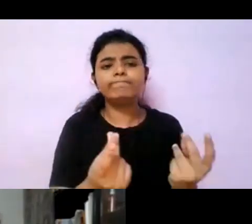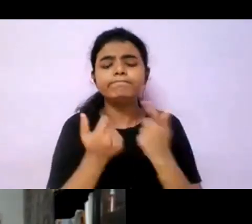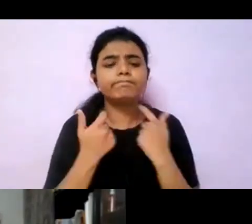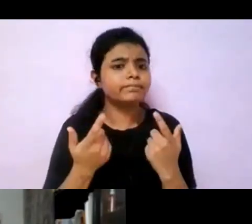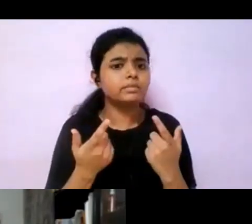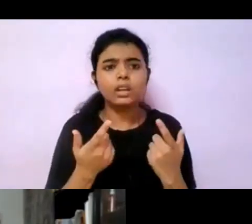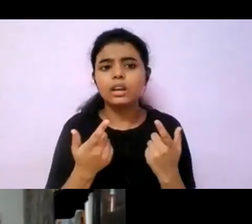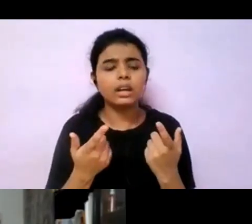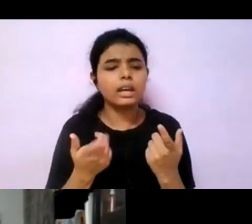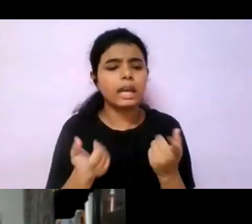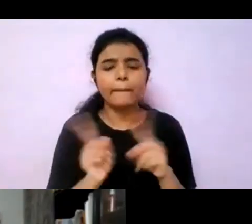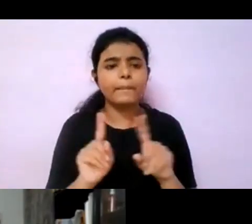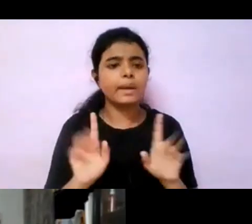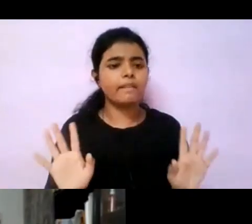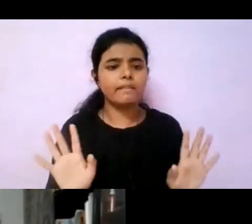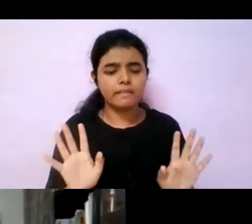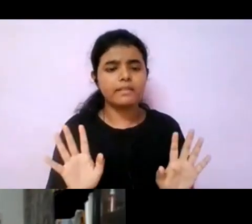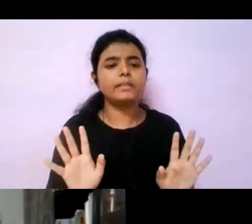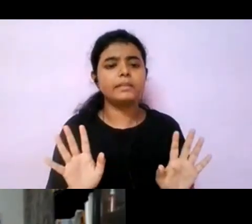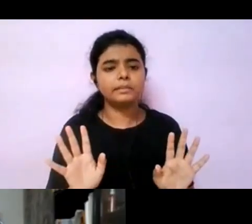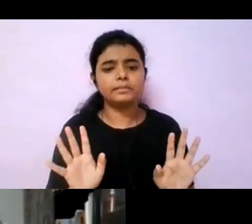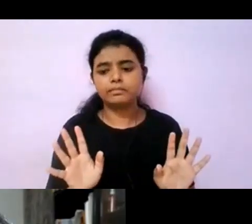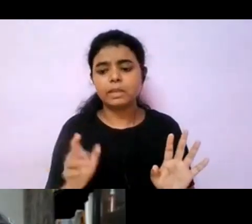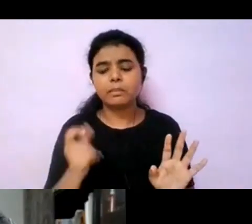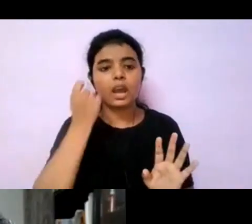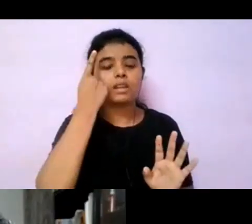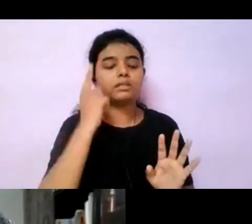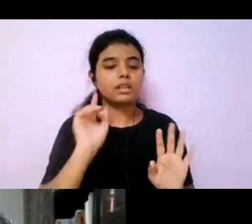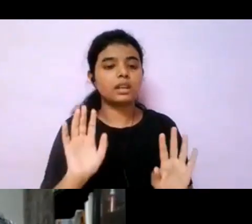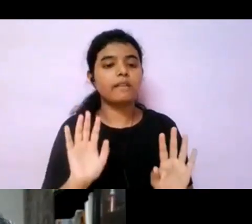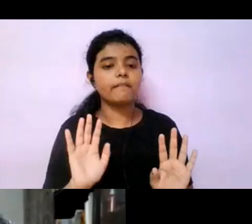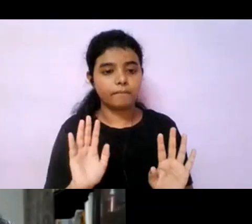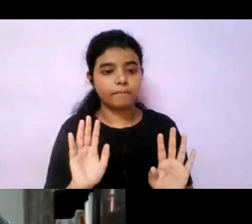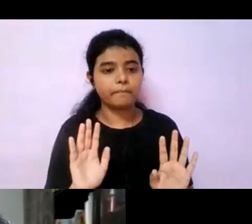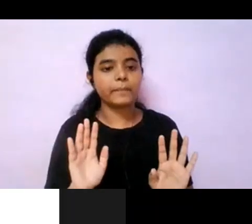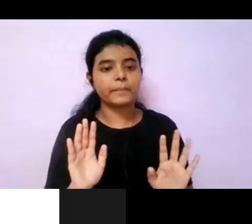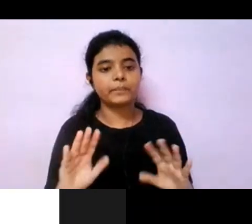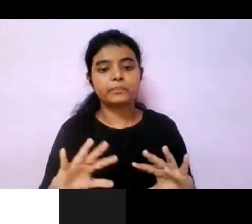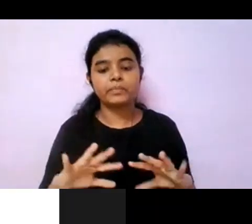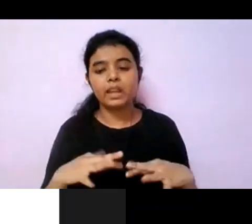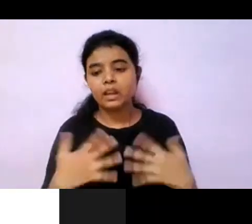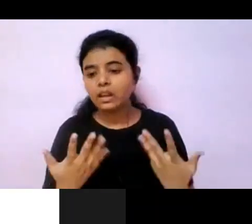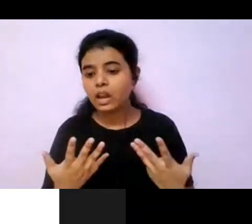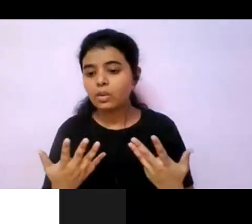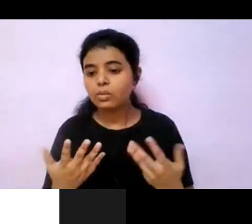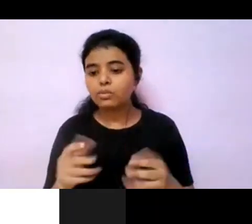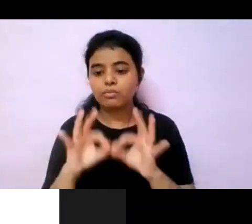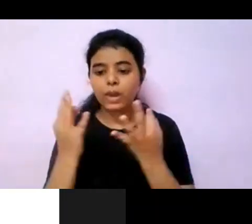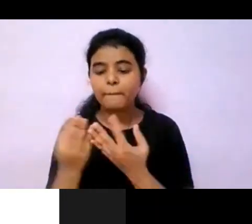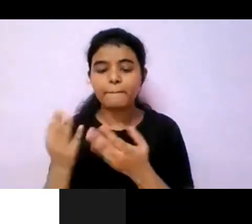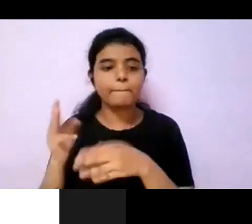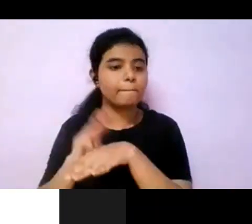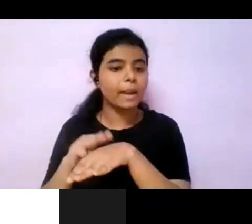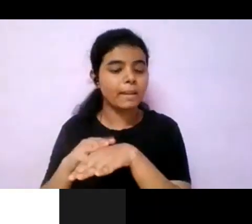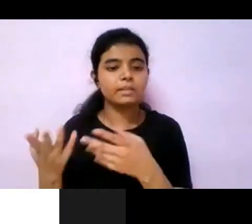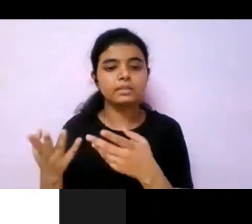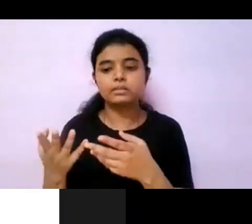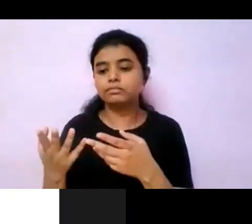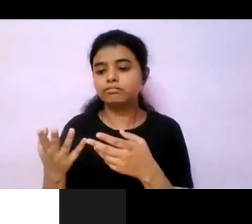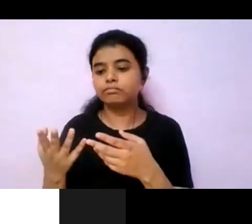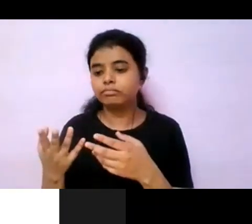knee-jerky, individualistic understanding of how family members come to